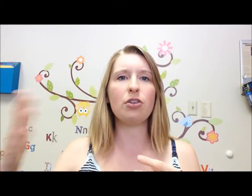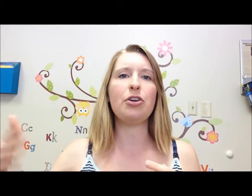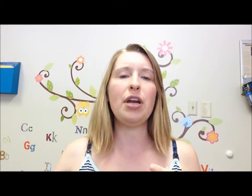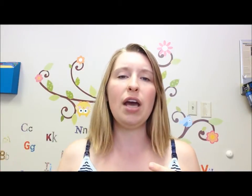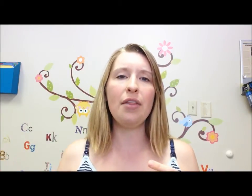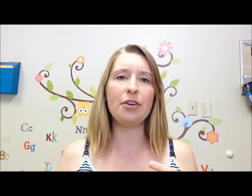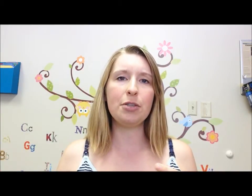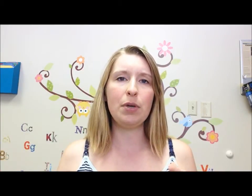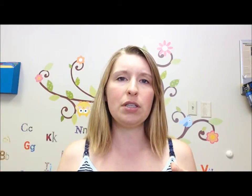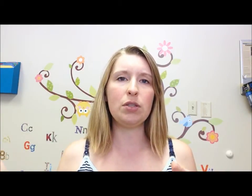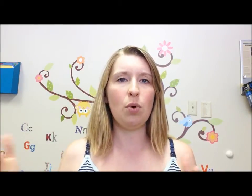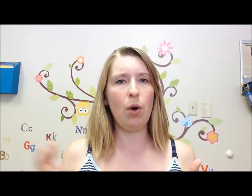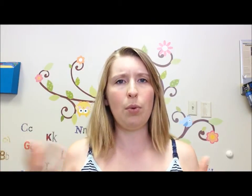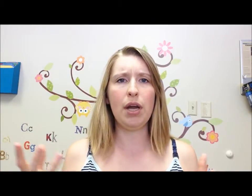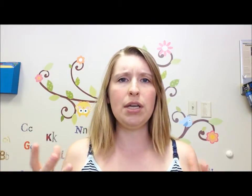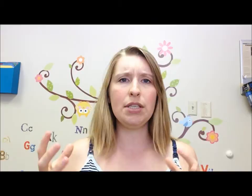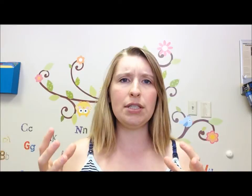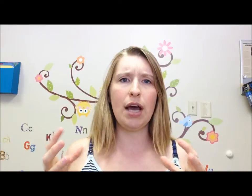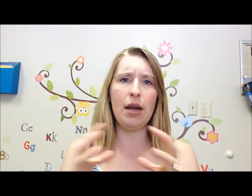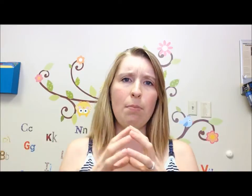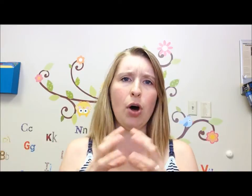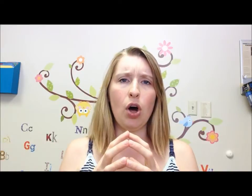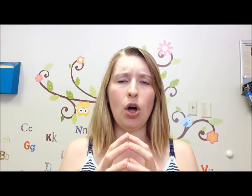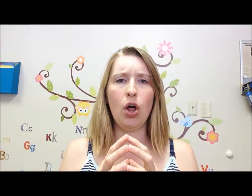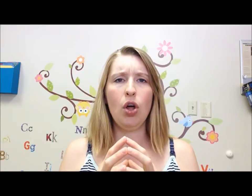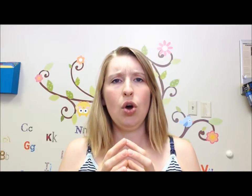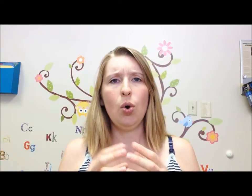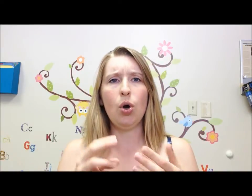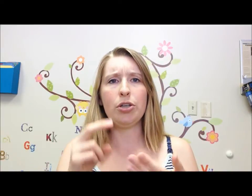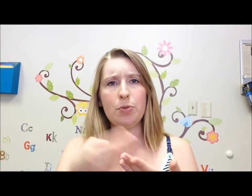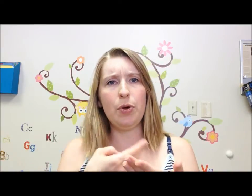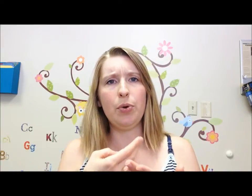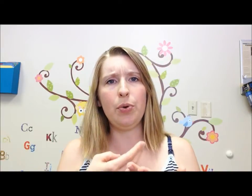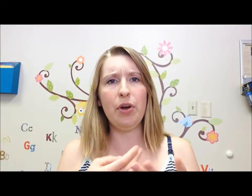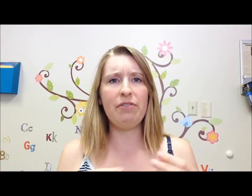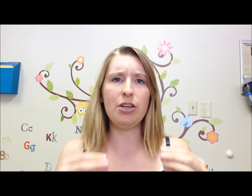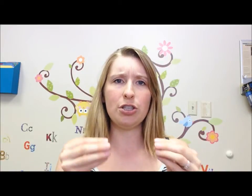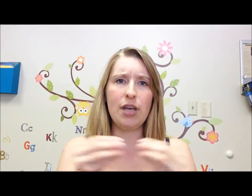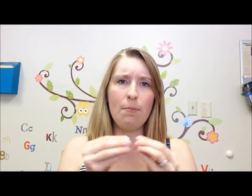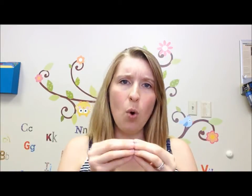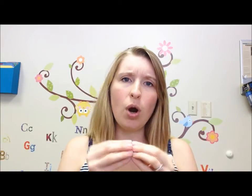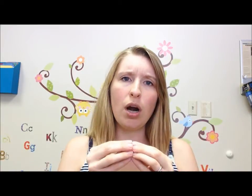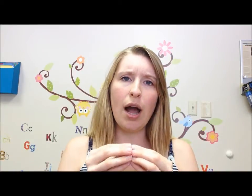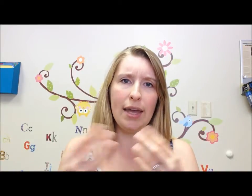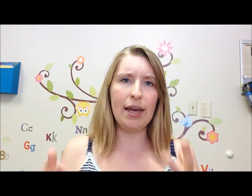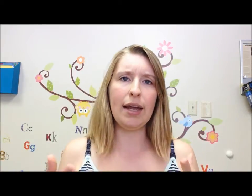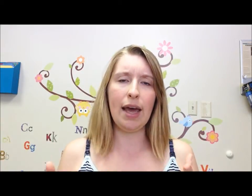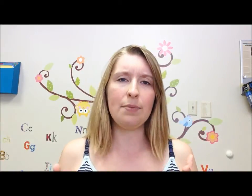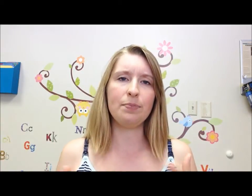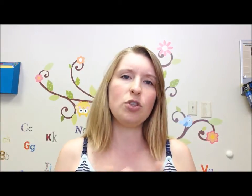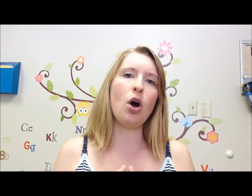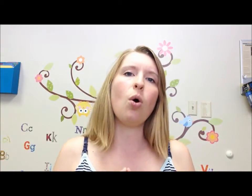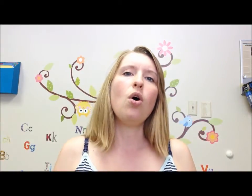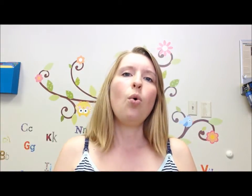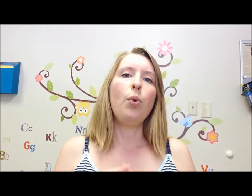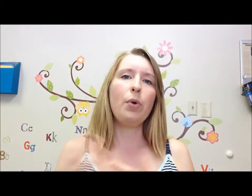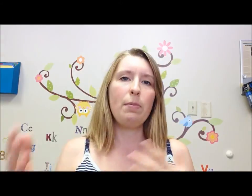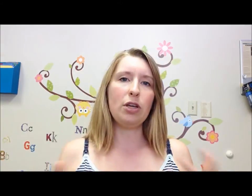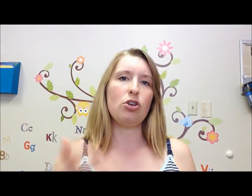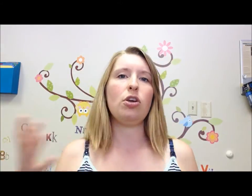any others because, well, why would I need to sign ball or spoon? If I just say more, I get it again. So we want to make sure that the